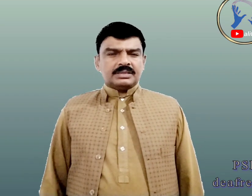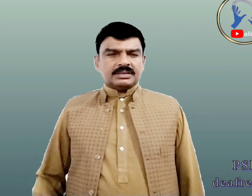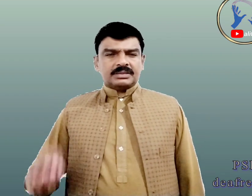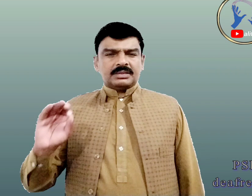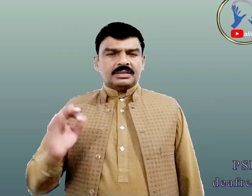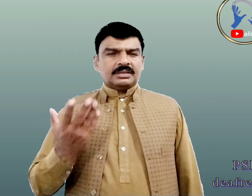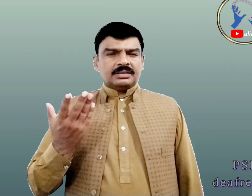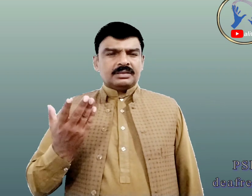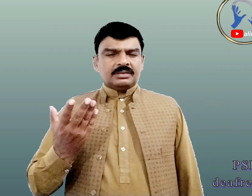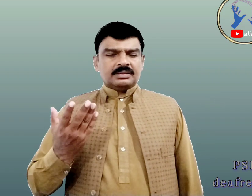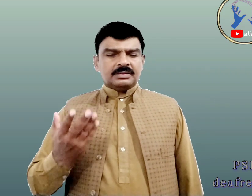cause,